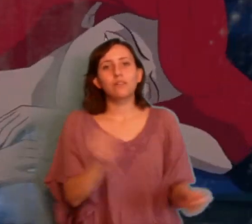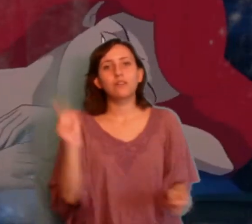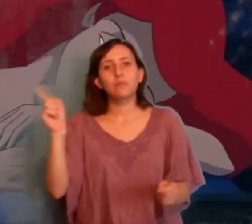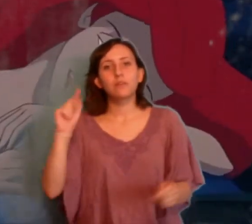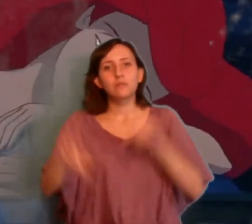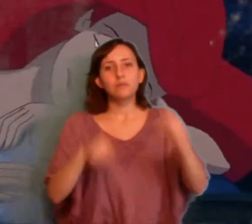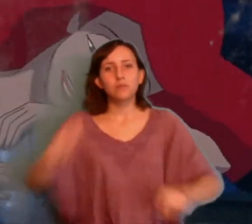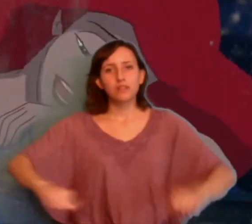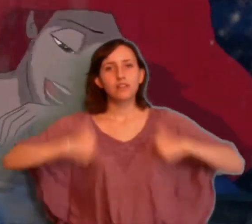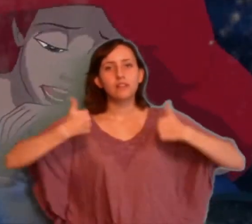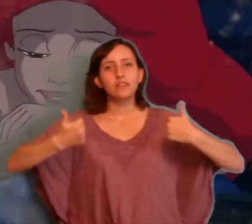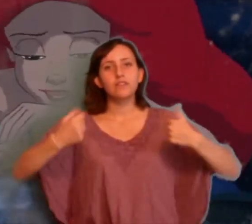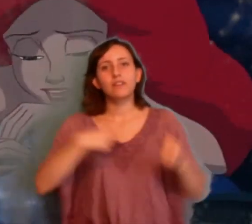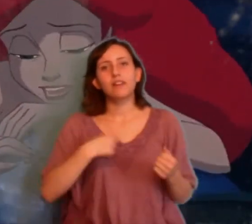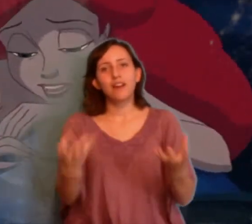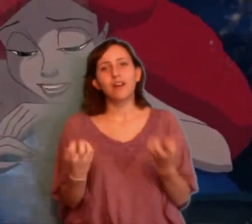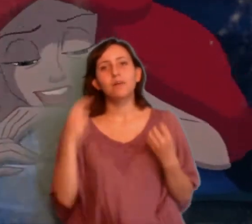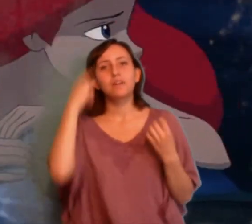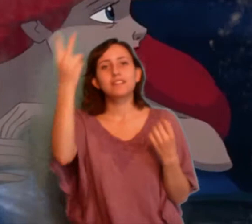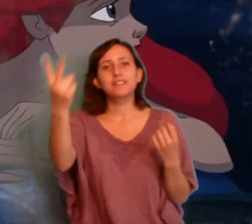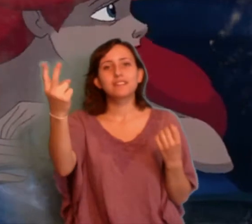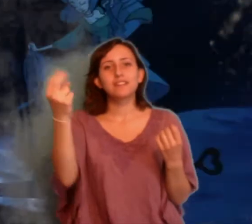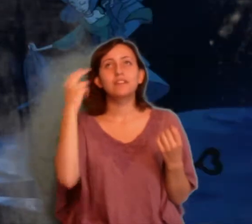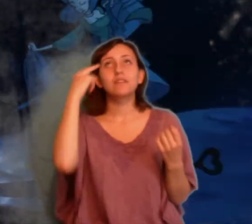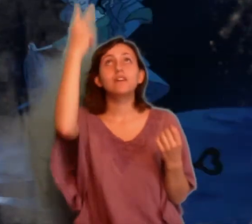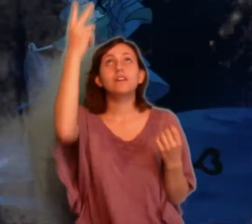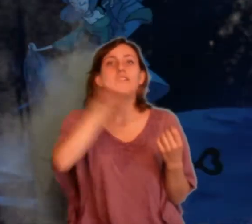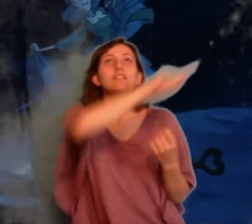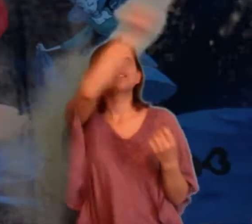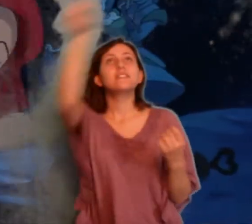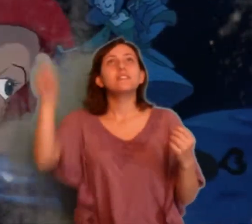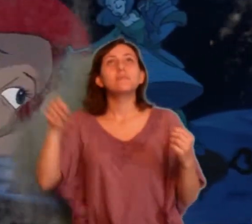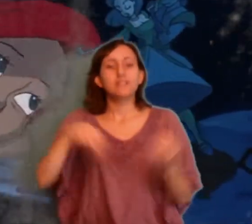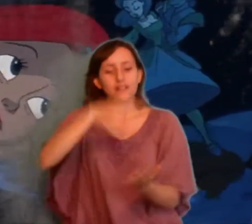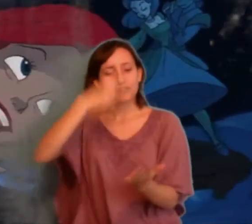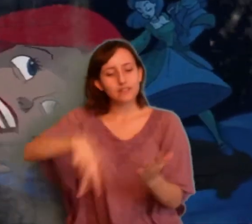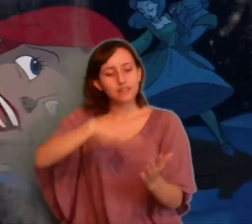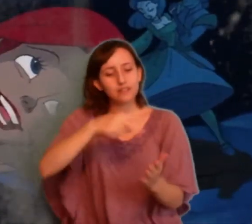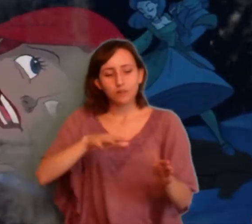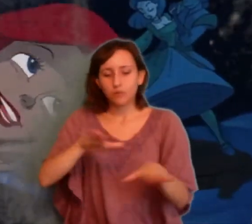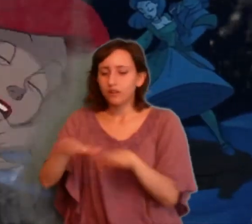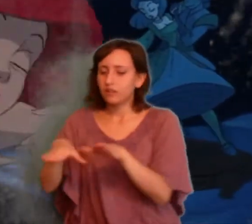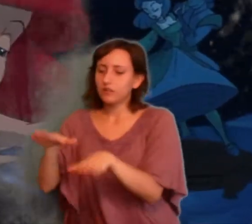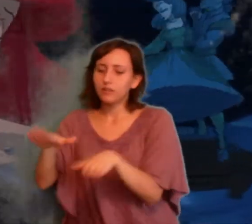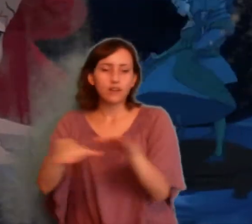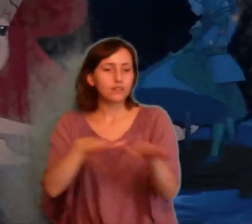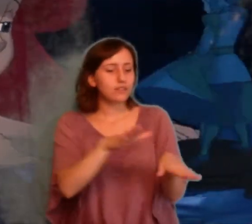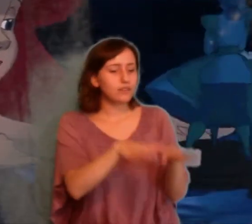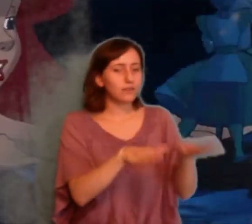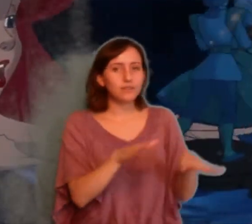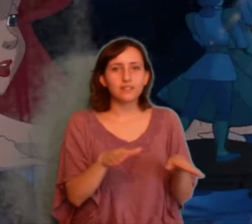want to be where the people are. I want to see them dancing,